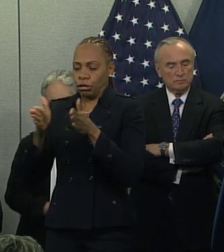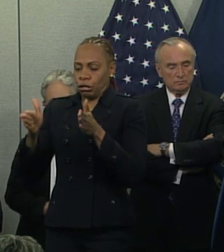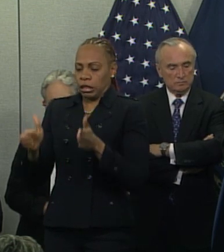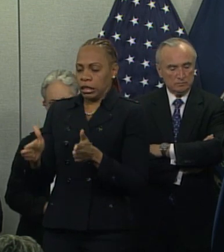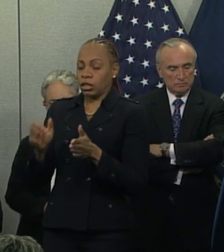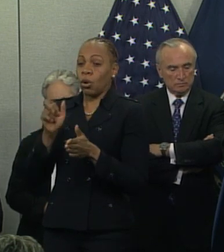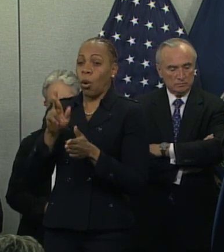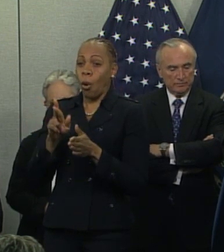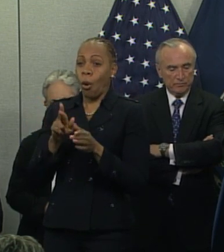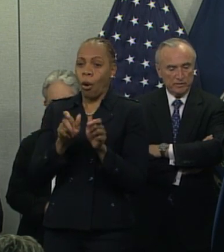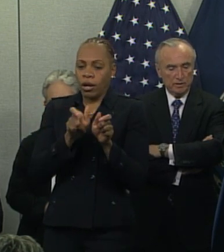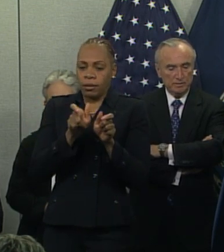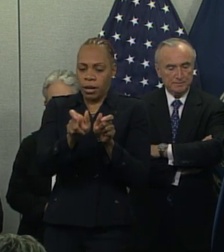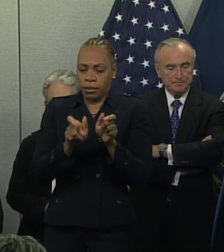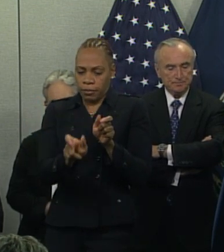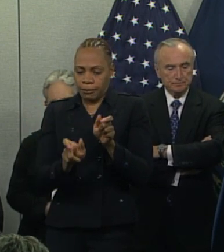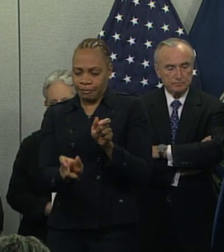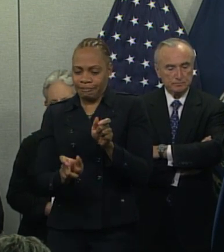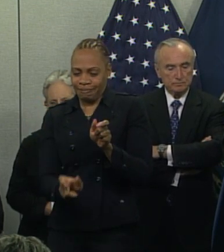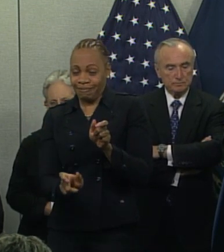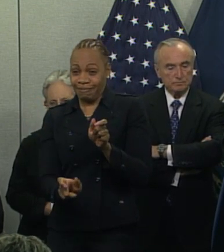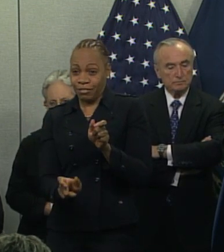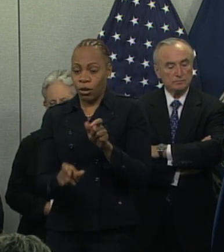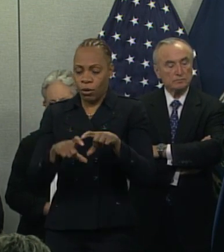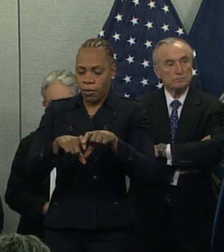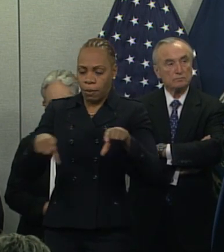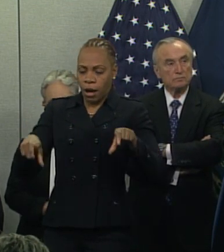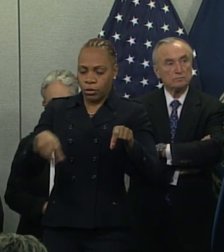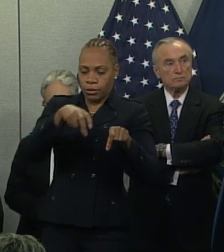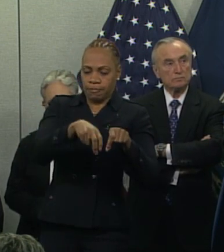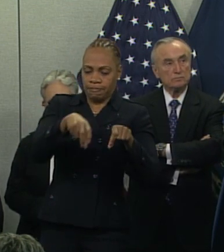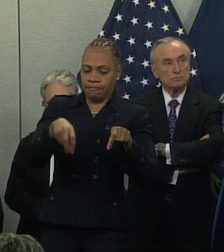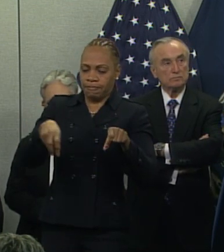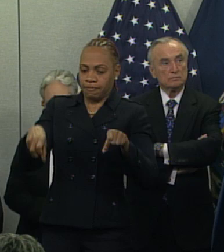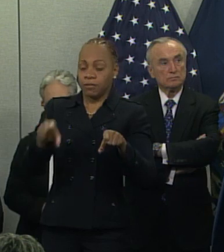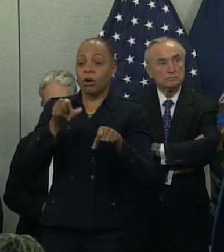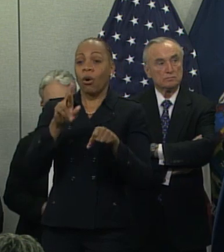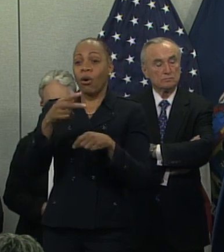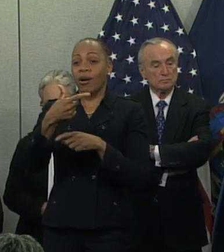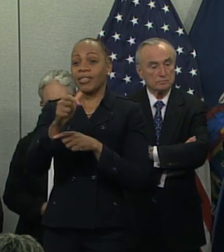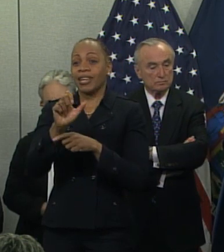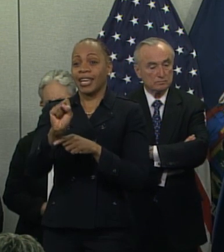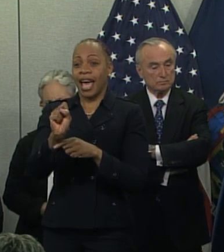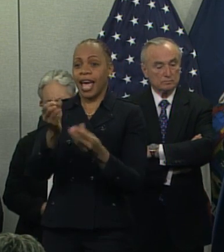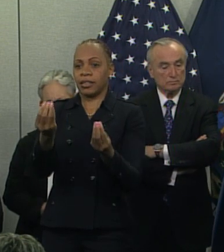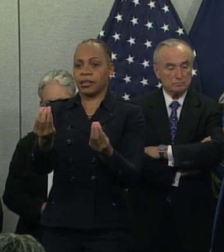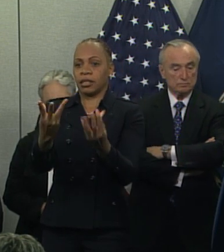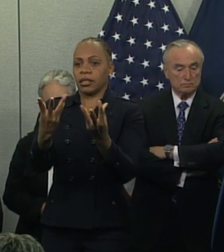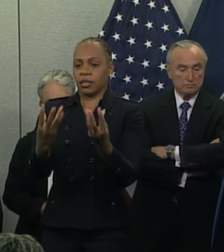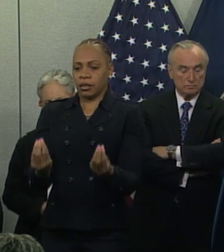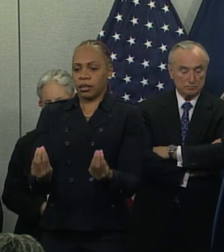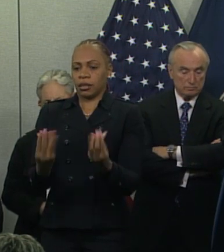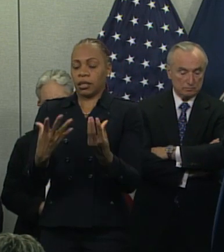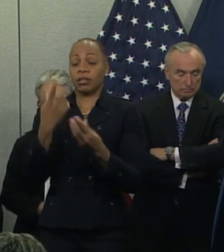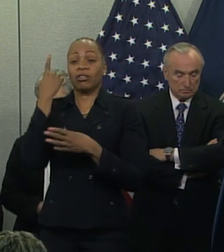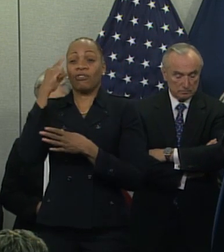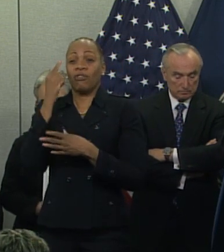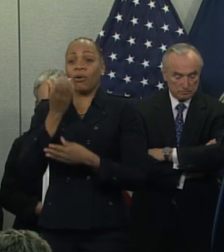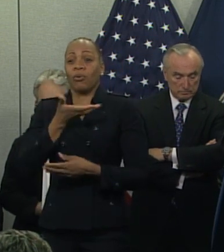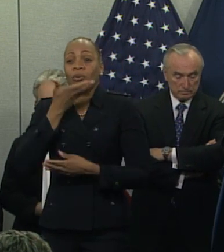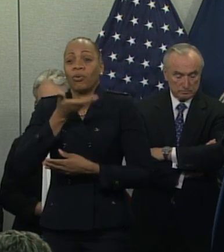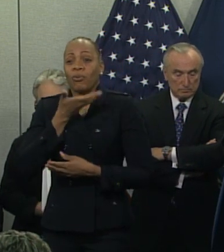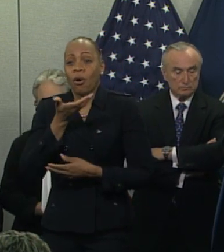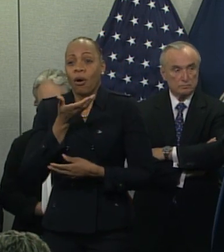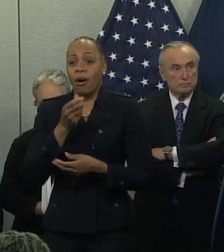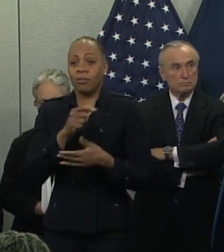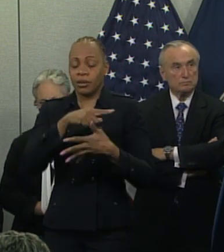of extension cords and power strips, or keeping gas ranges and ovens on for heating purposes. These